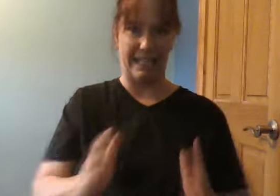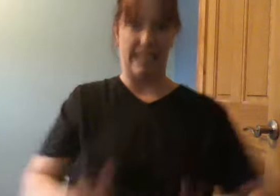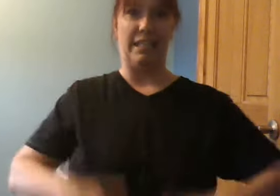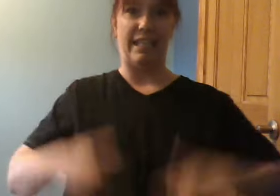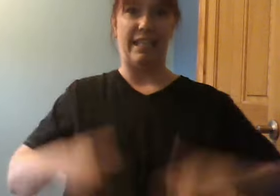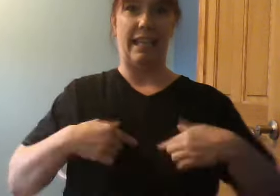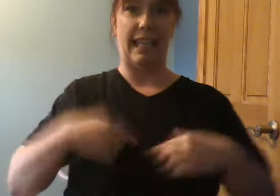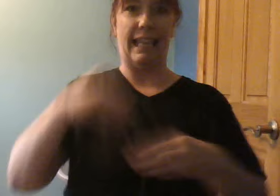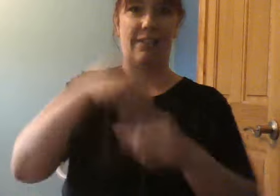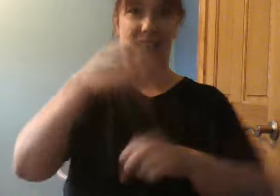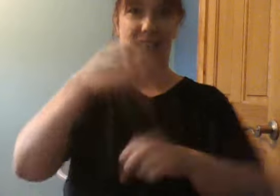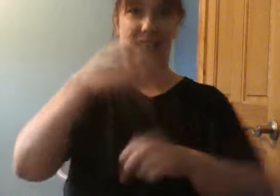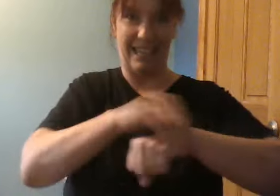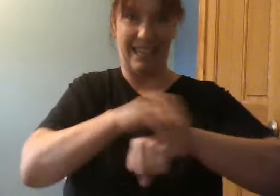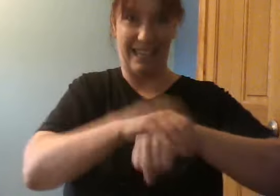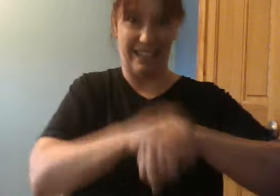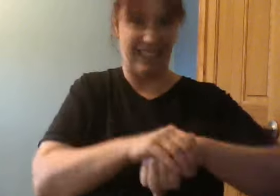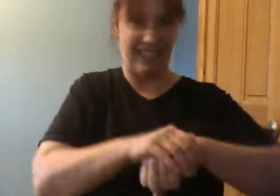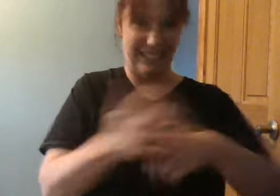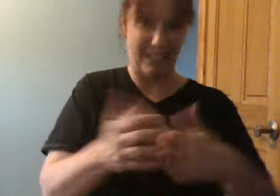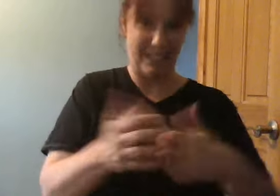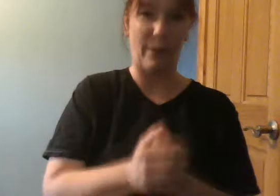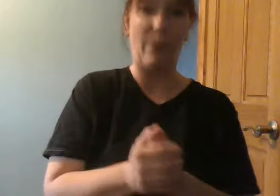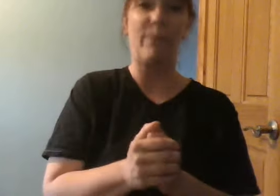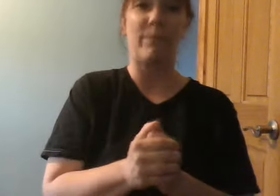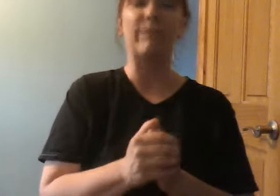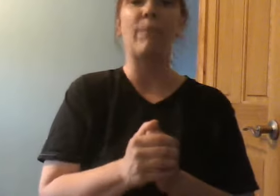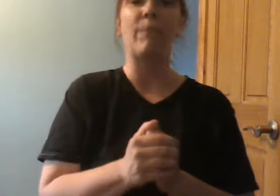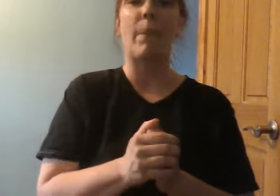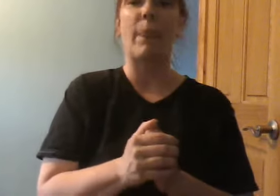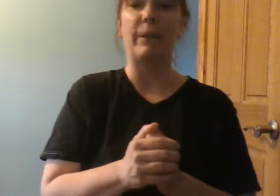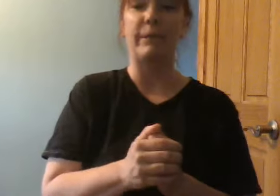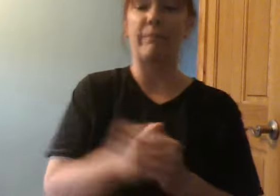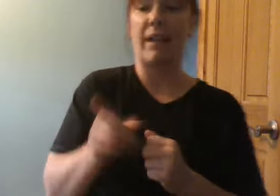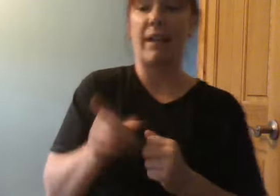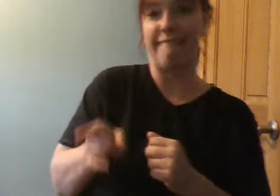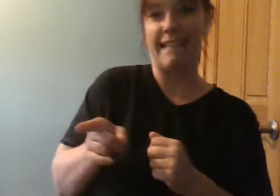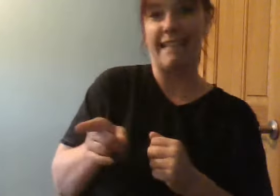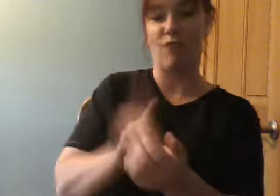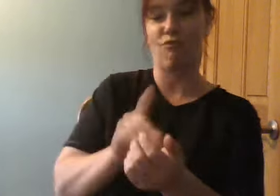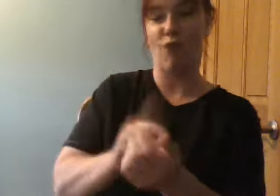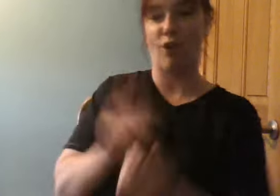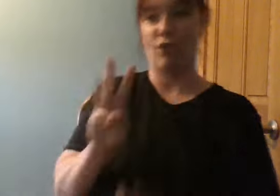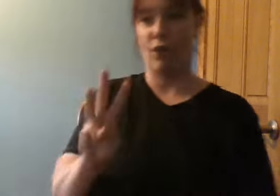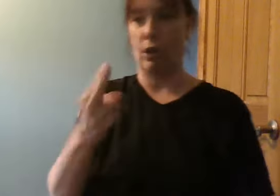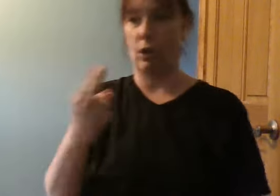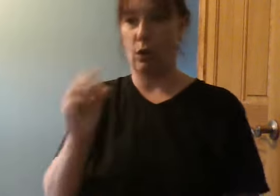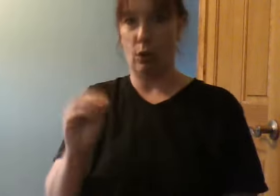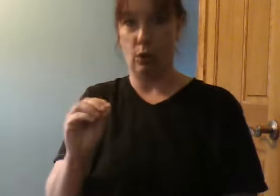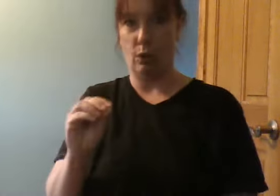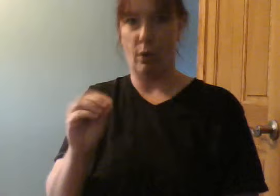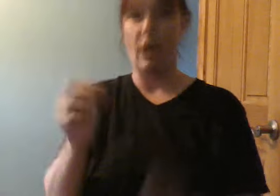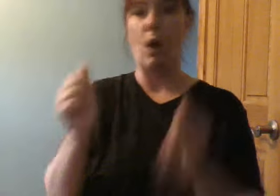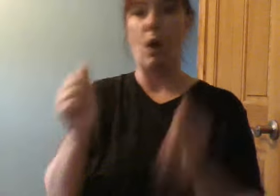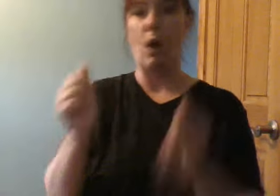and a beacon of truth and enlightenment to all of us. And this is Doctor Who with his psychic paper, right? Come on, you guys must have seen